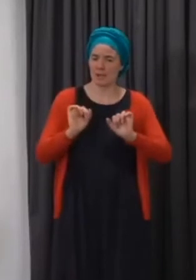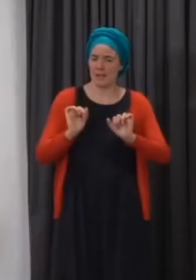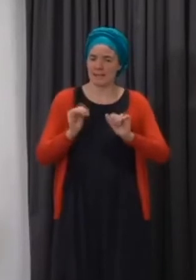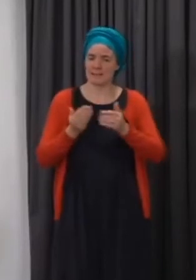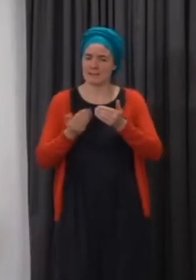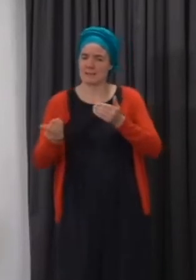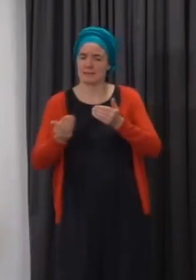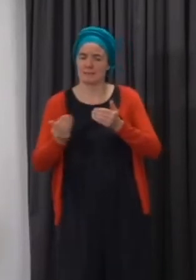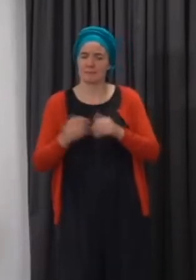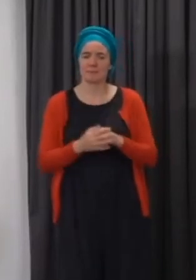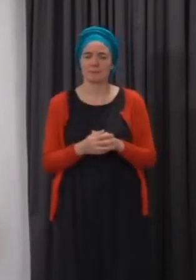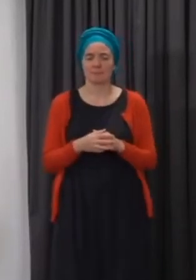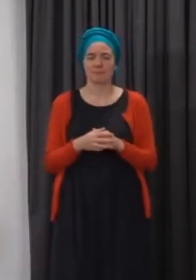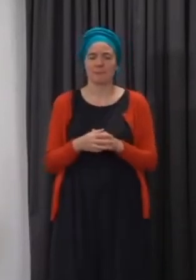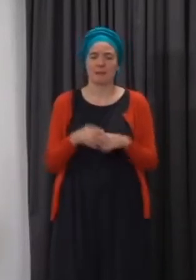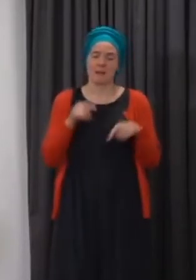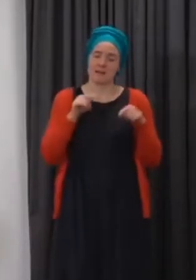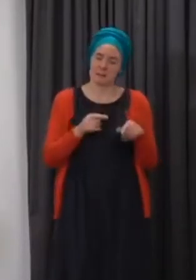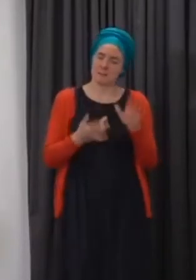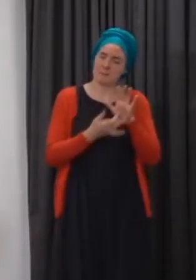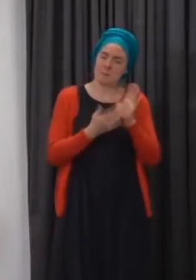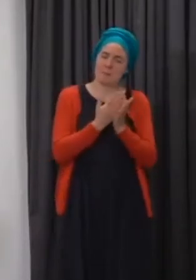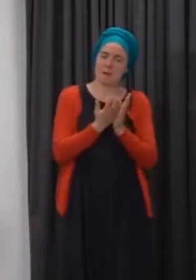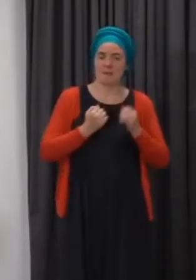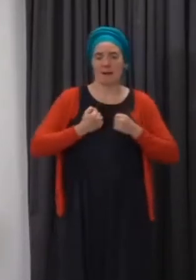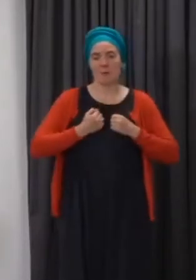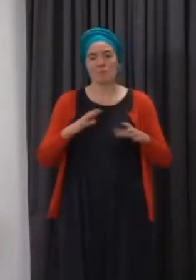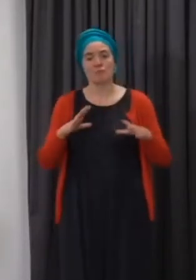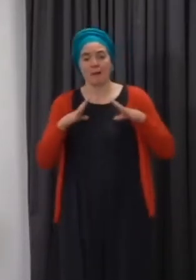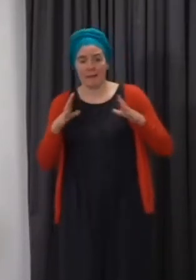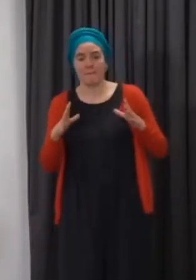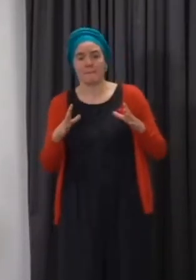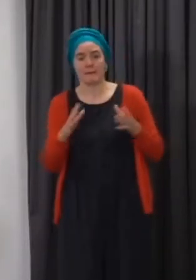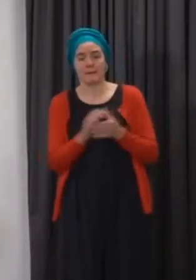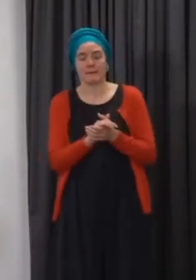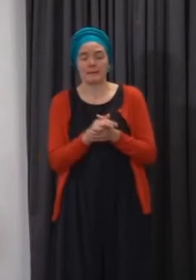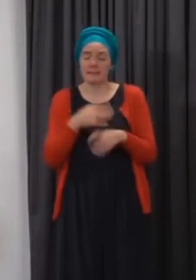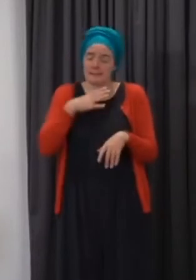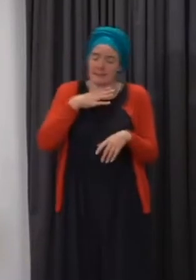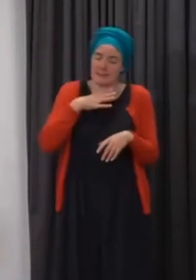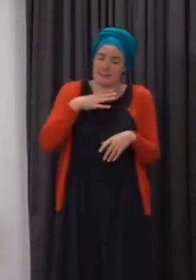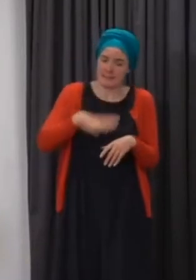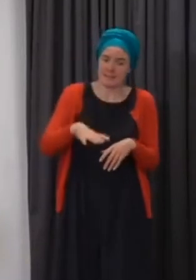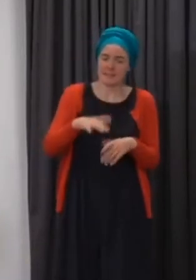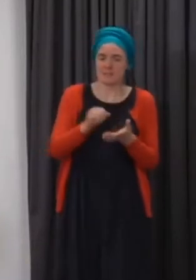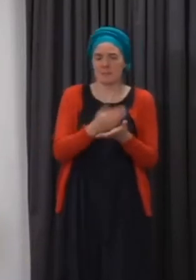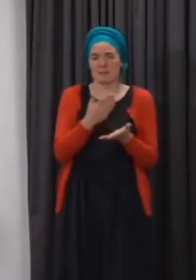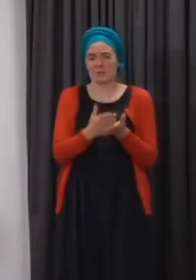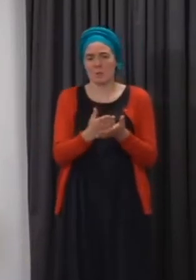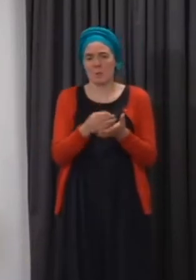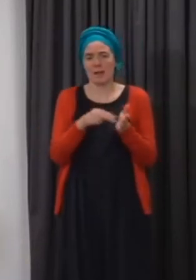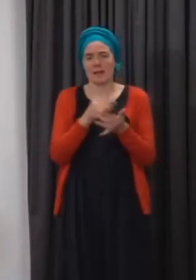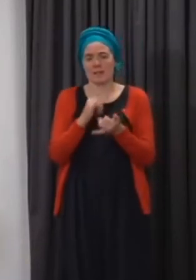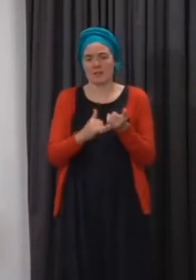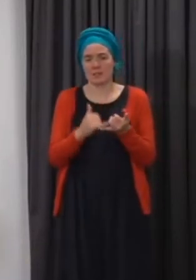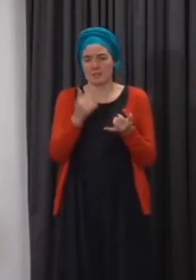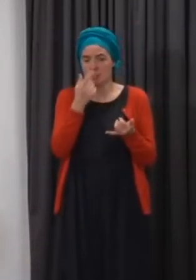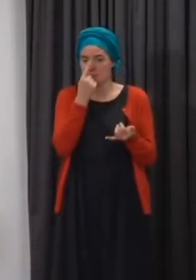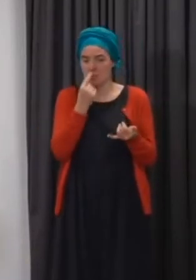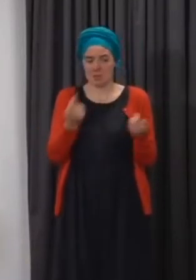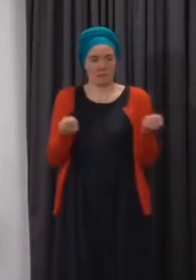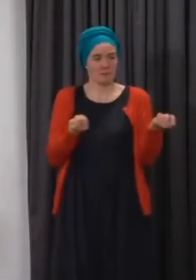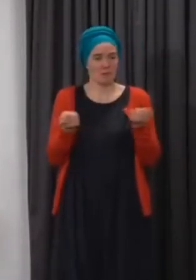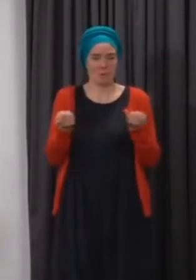a really fundamental part of our preparation and been a necessary part of making sure that the NHS was going to be able to